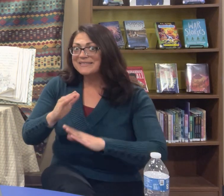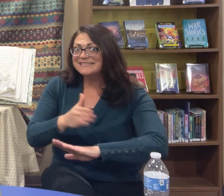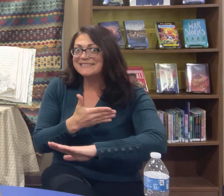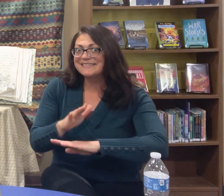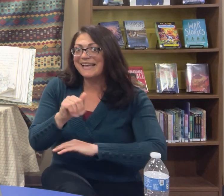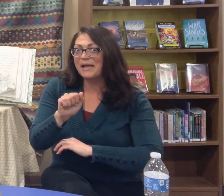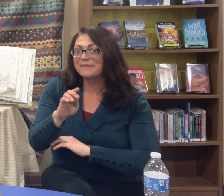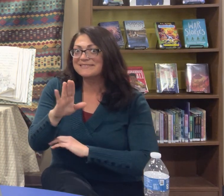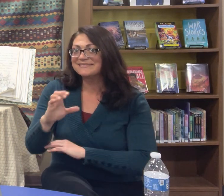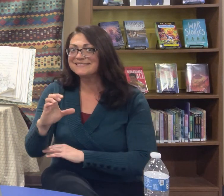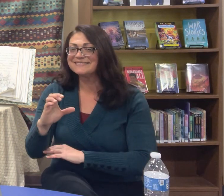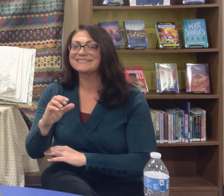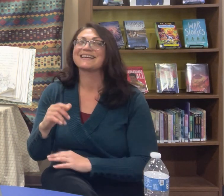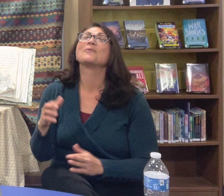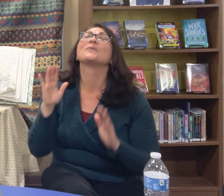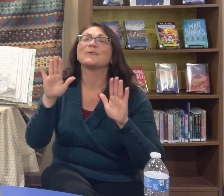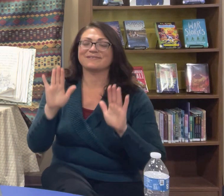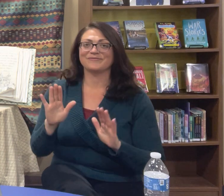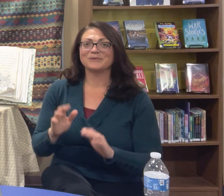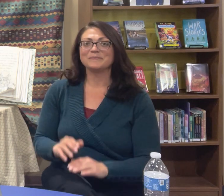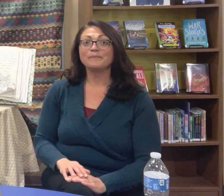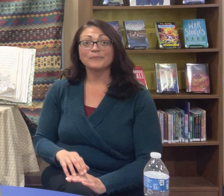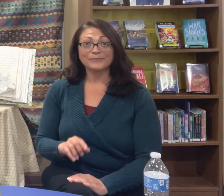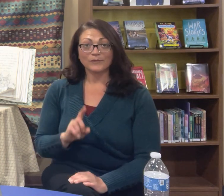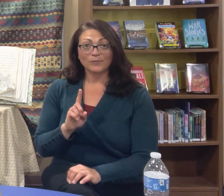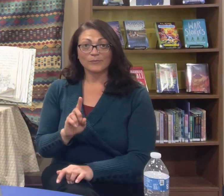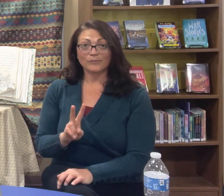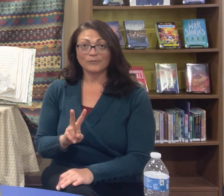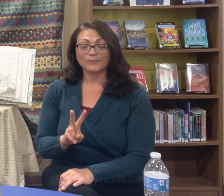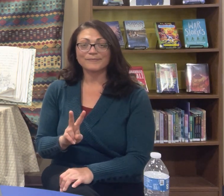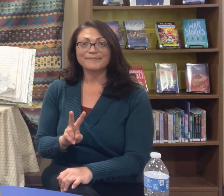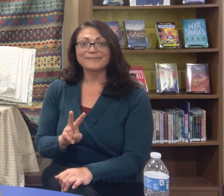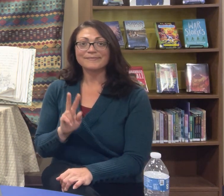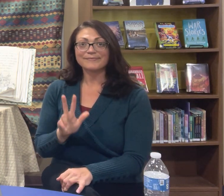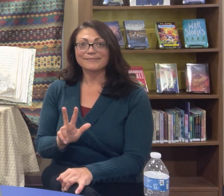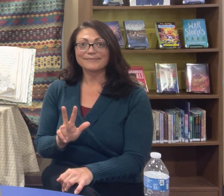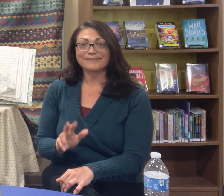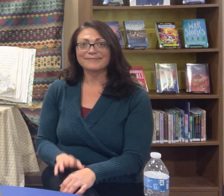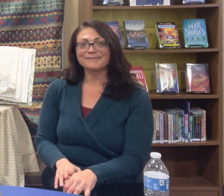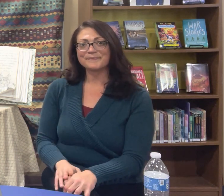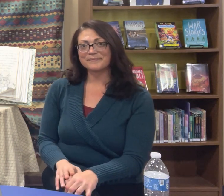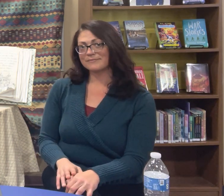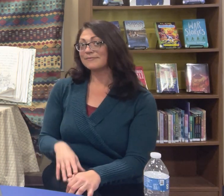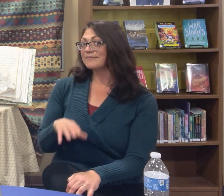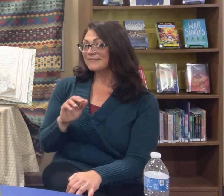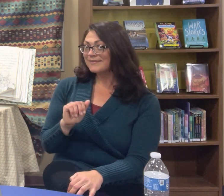Great, here we go. 1, 2, 3.